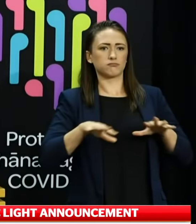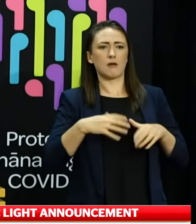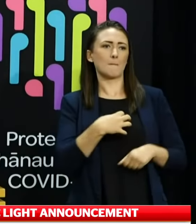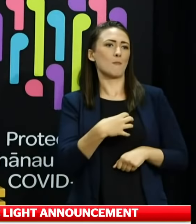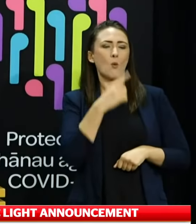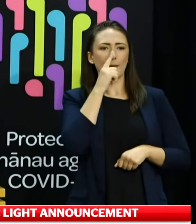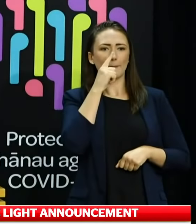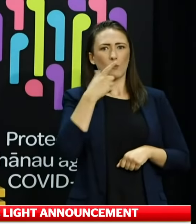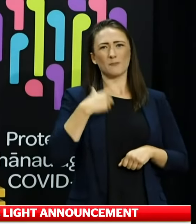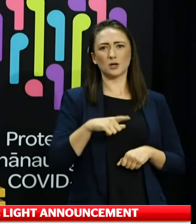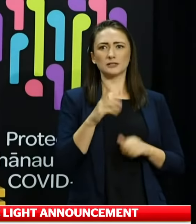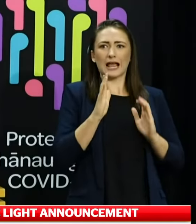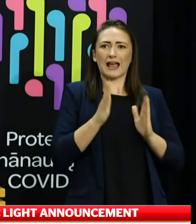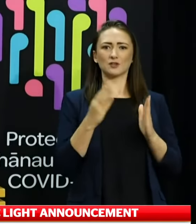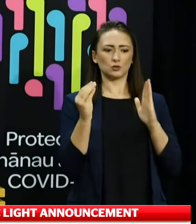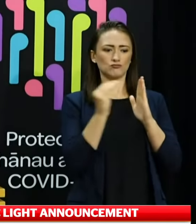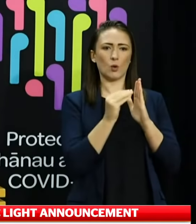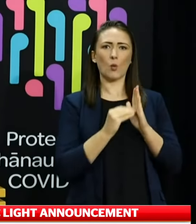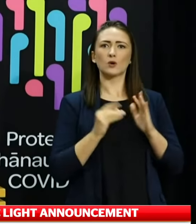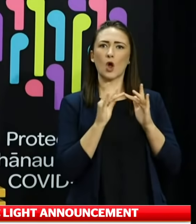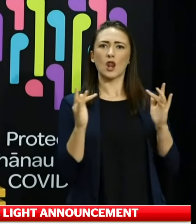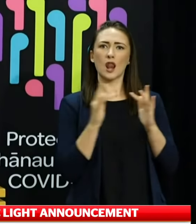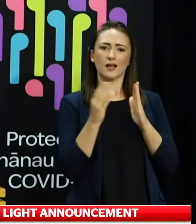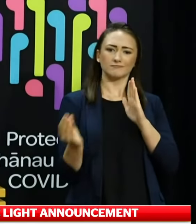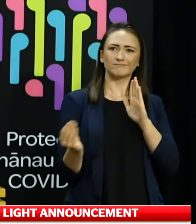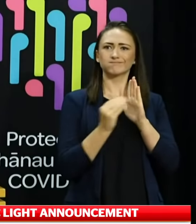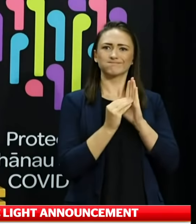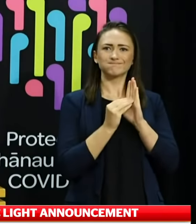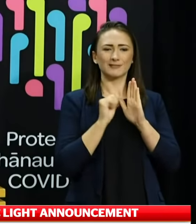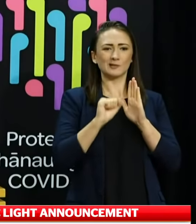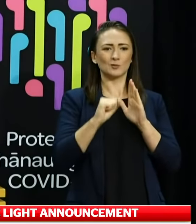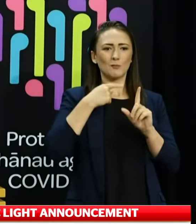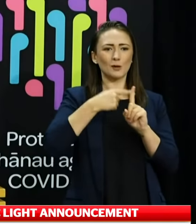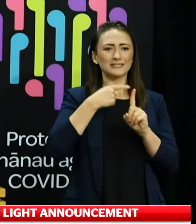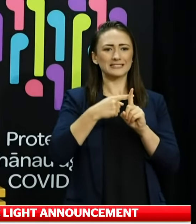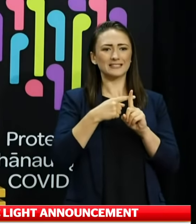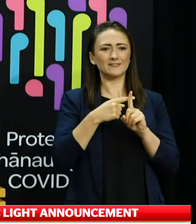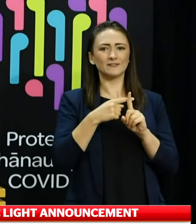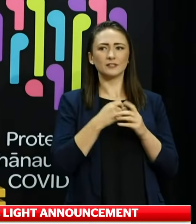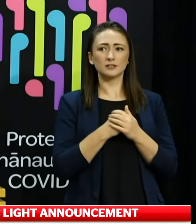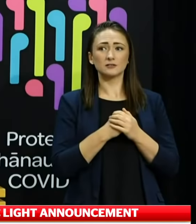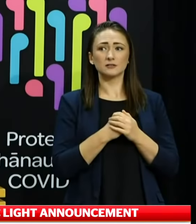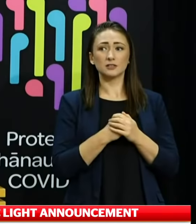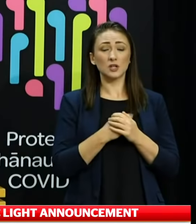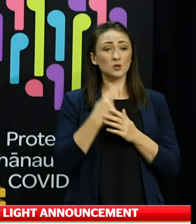The highest possible number, do you think? Is it 1.5, 2 million? Because we've heard... It could be around the 2 million marker by now.